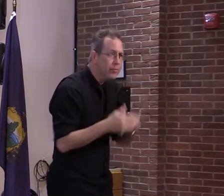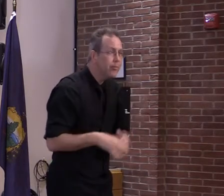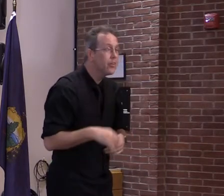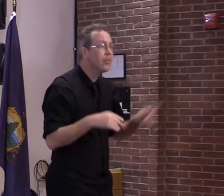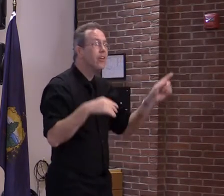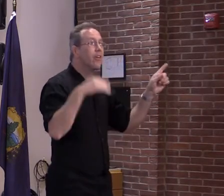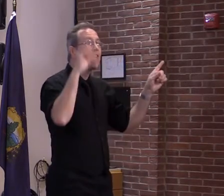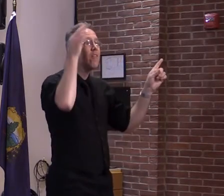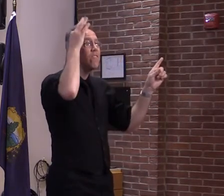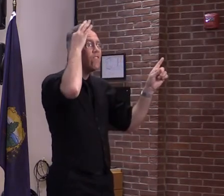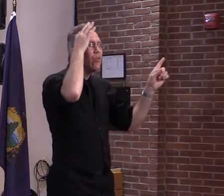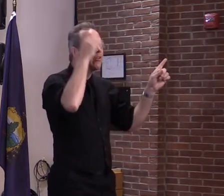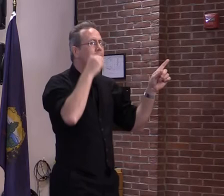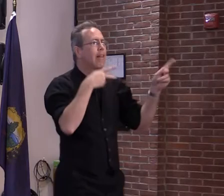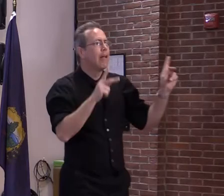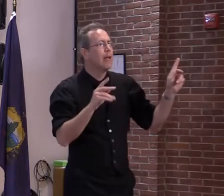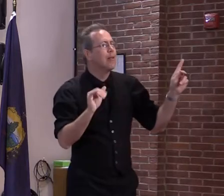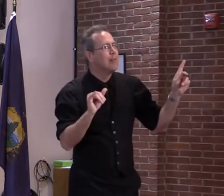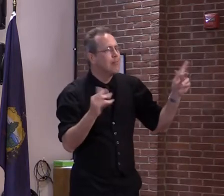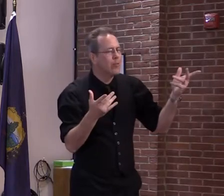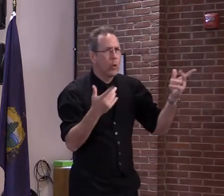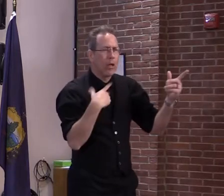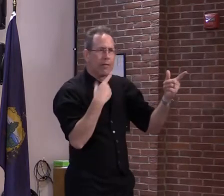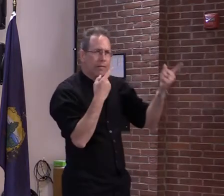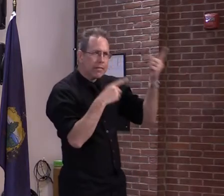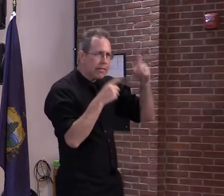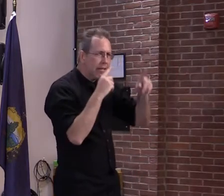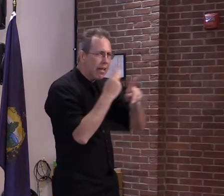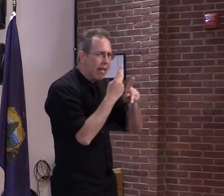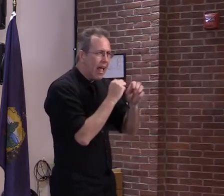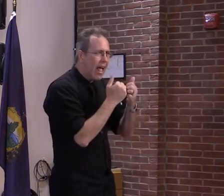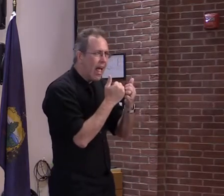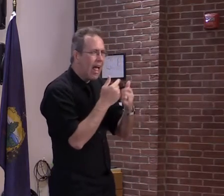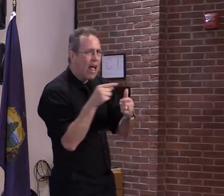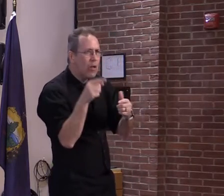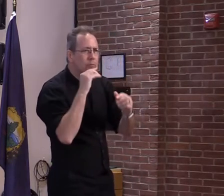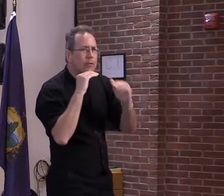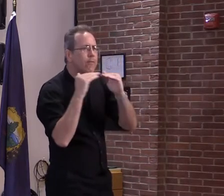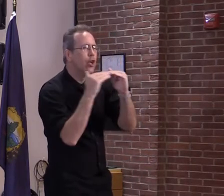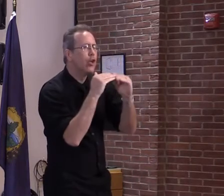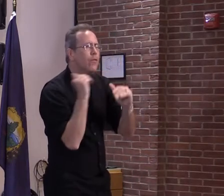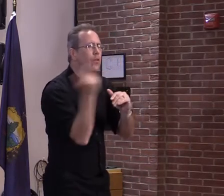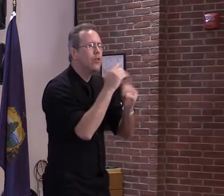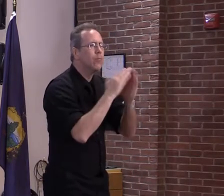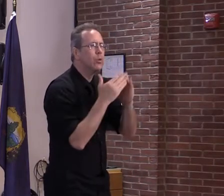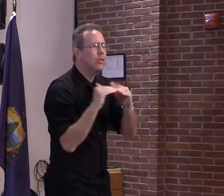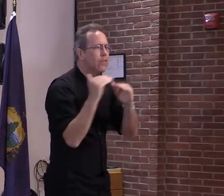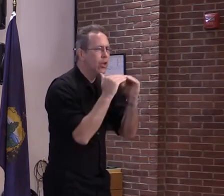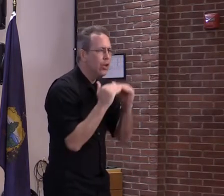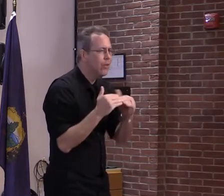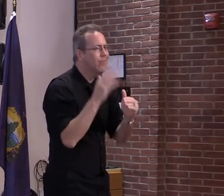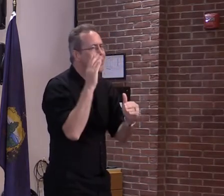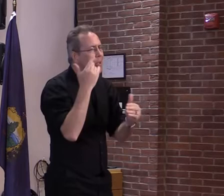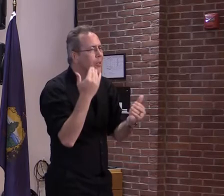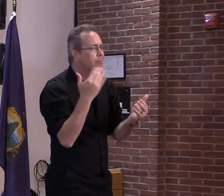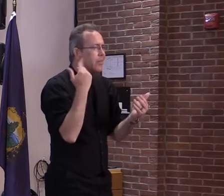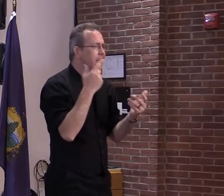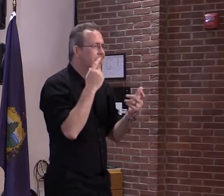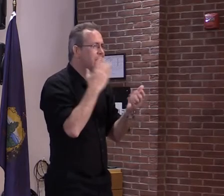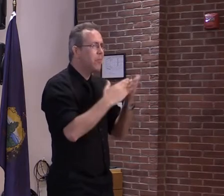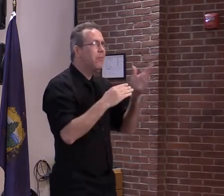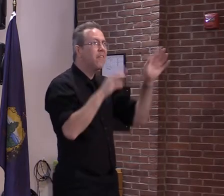as equitable in every arena all the time, just because of the on-off nature of much of that federal